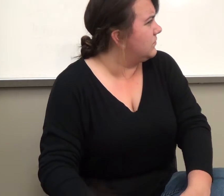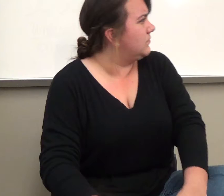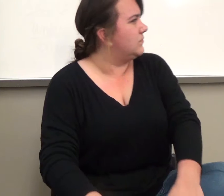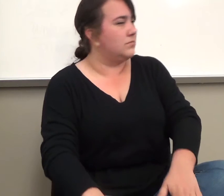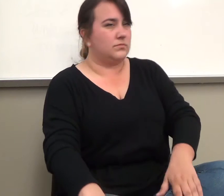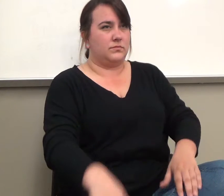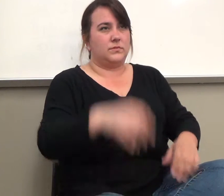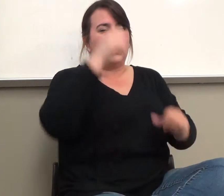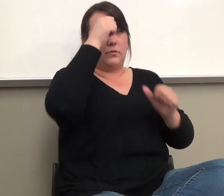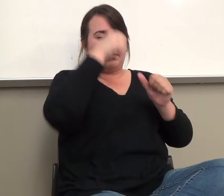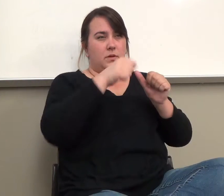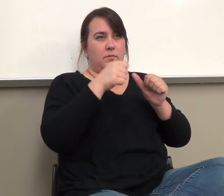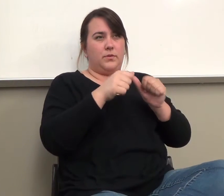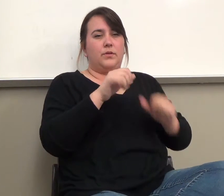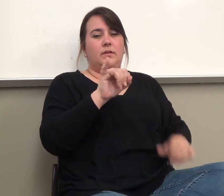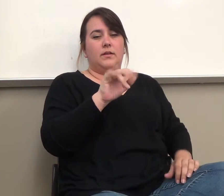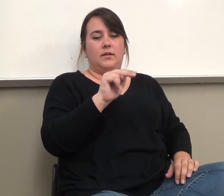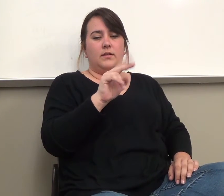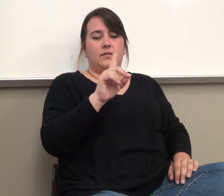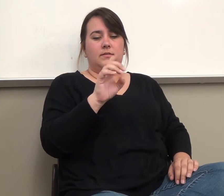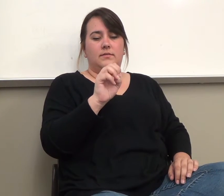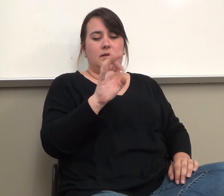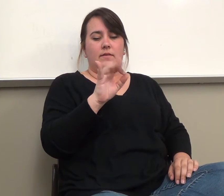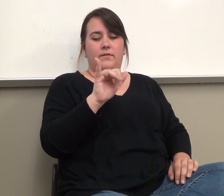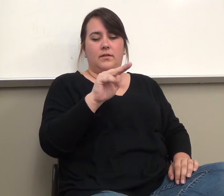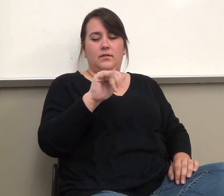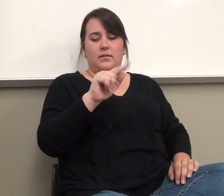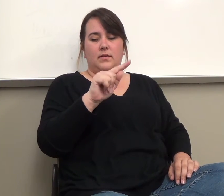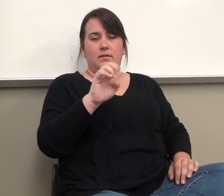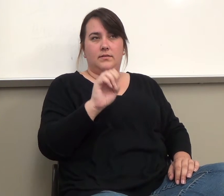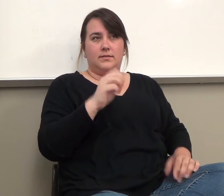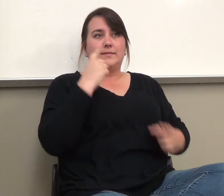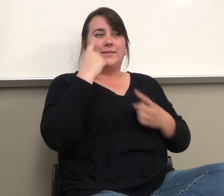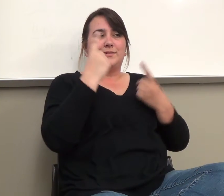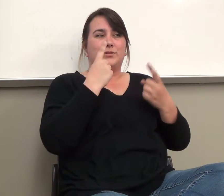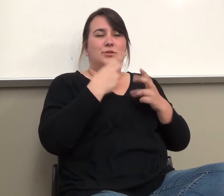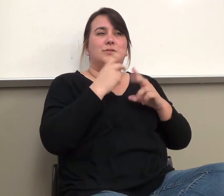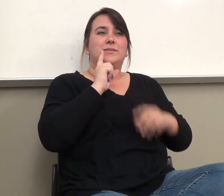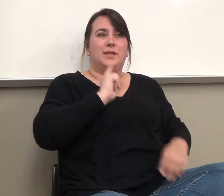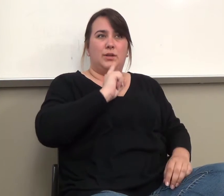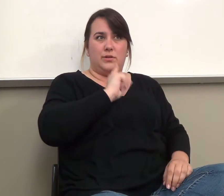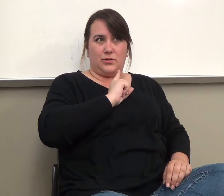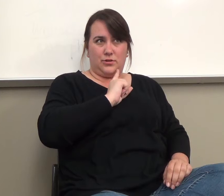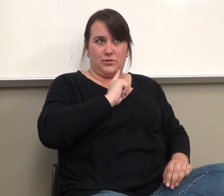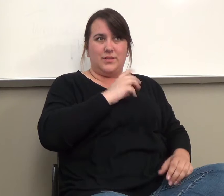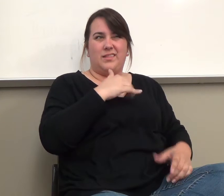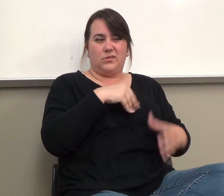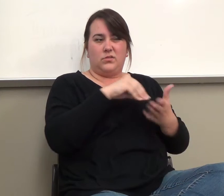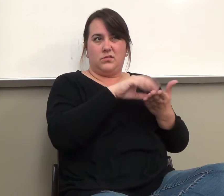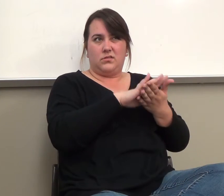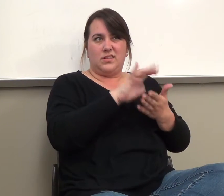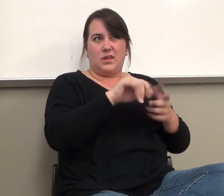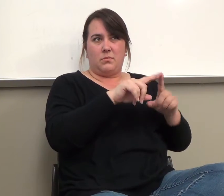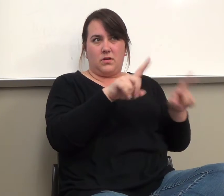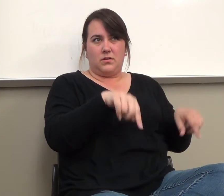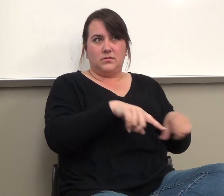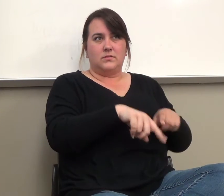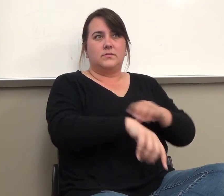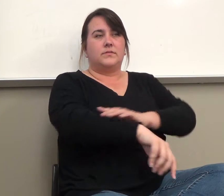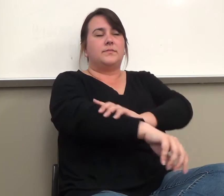Remember, indefinite pronouns are usually treated as singular, so I'm putting them in the box. Okay, so,